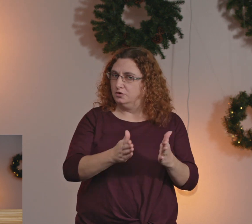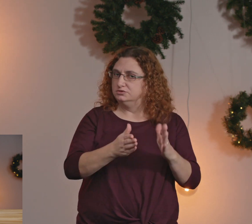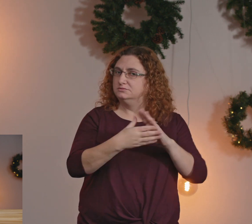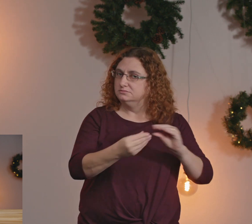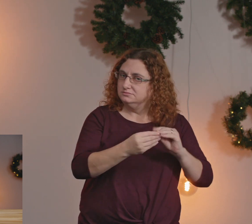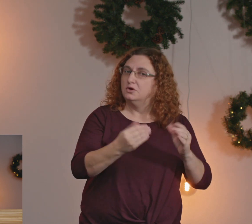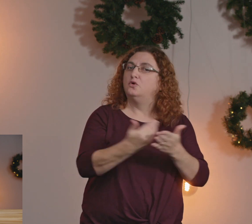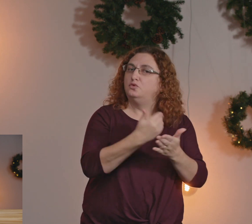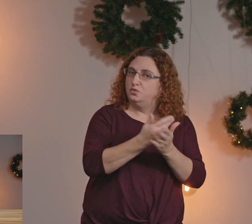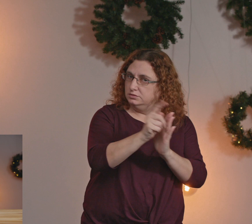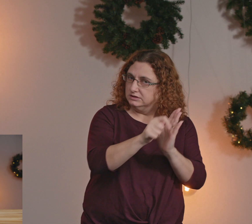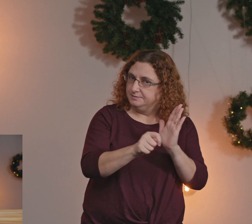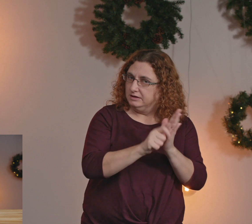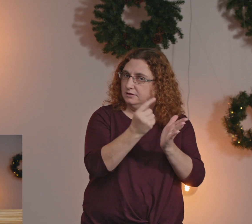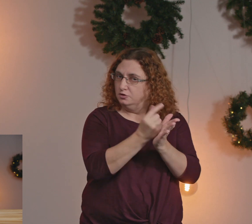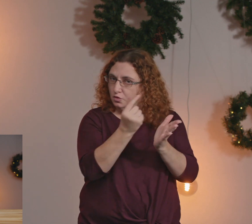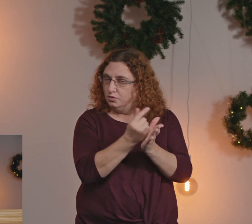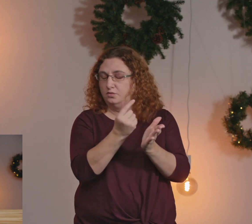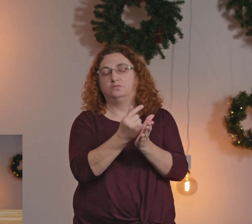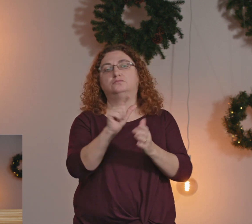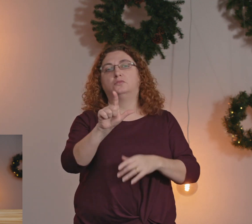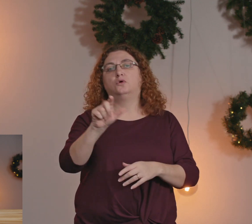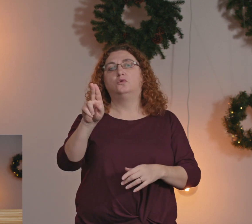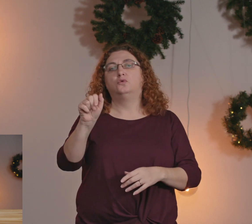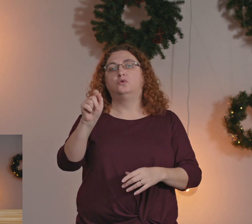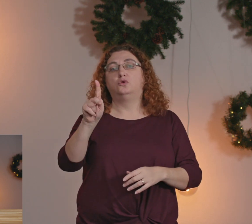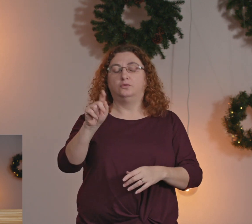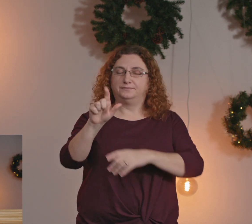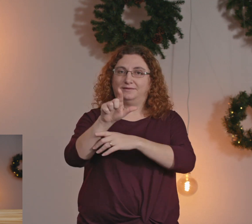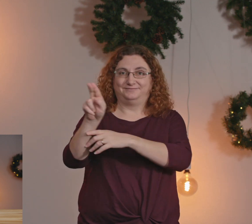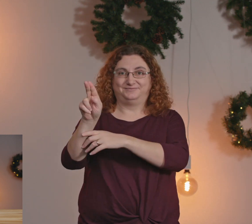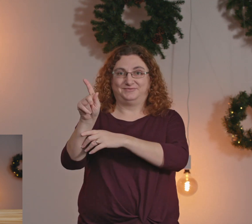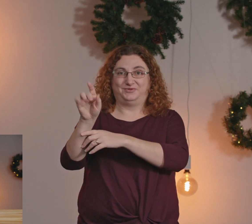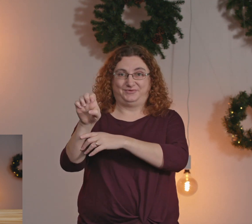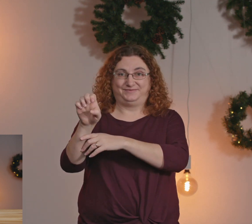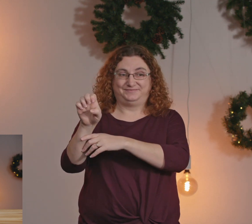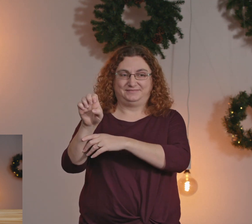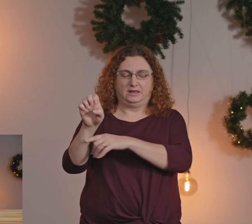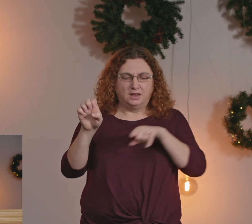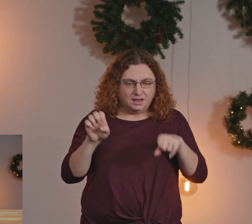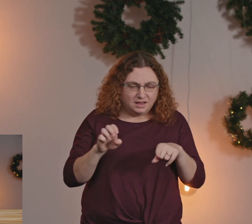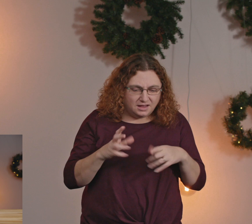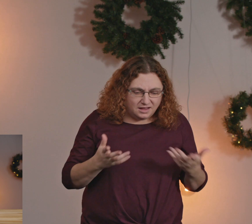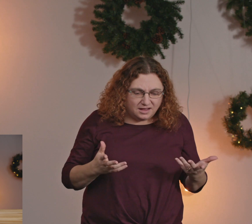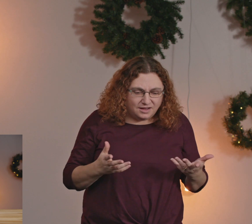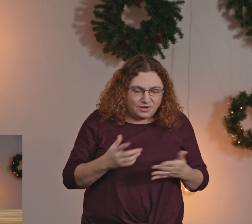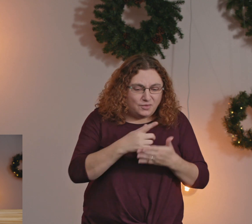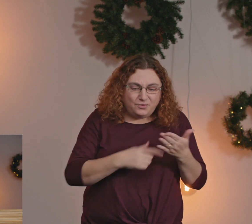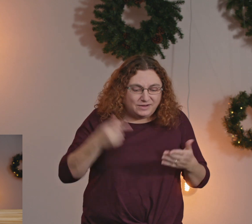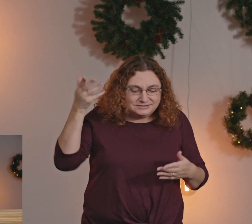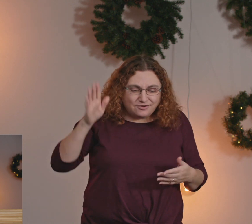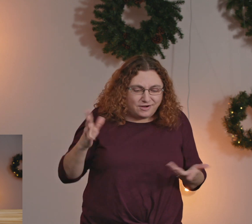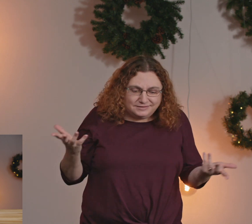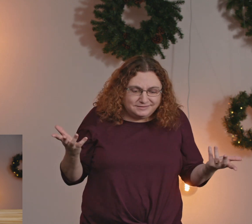Testament, the Gospels, for example, in the book of Luke, we're asking them to tell us, what is God like? In